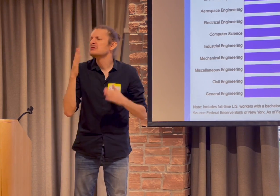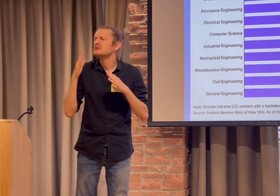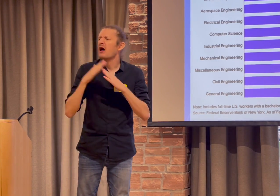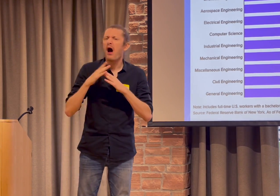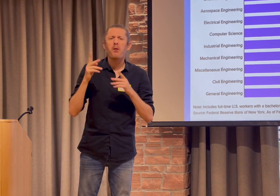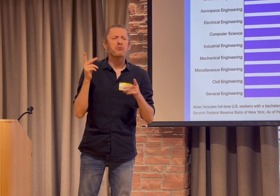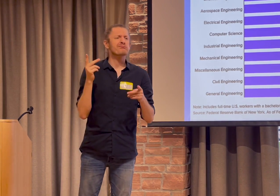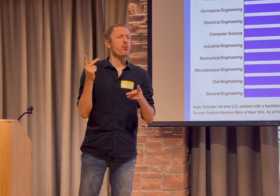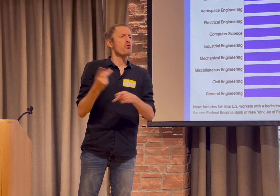10.